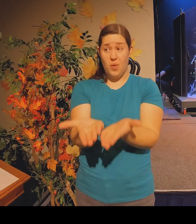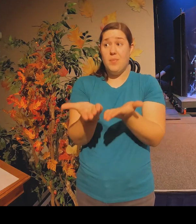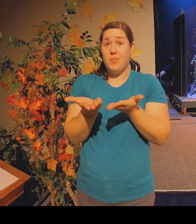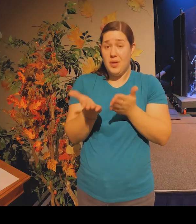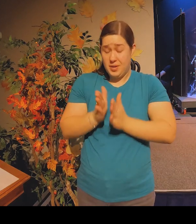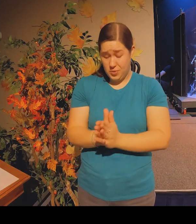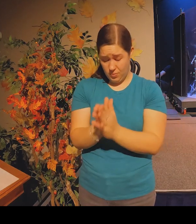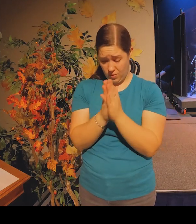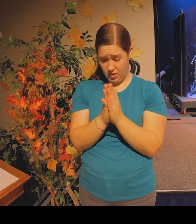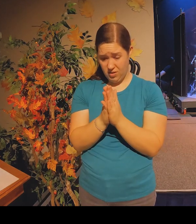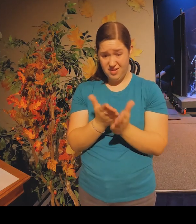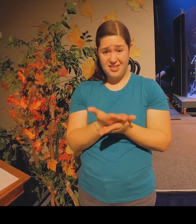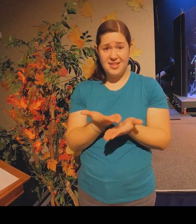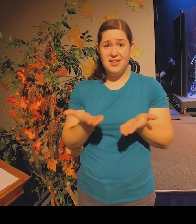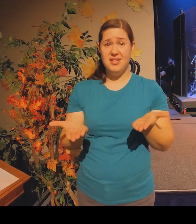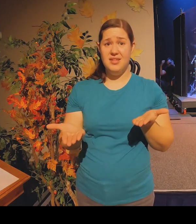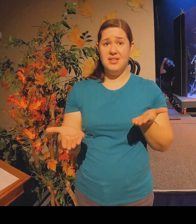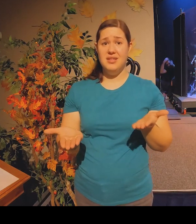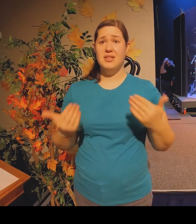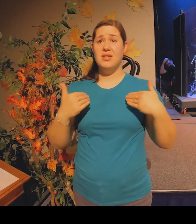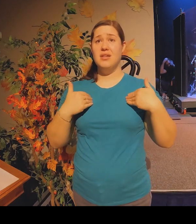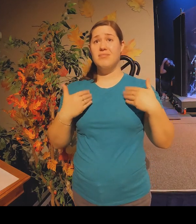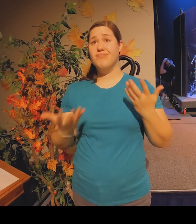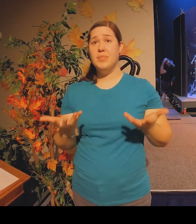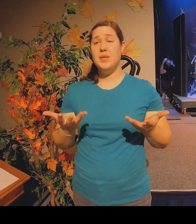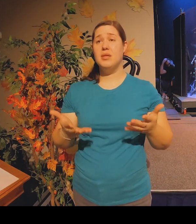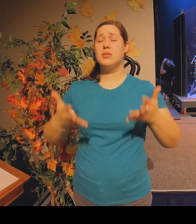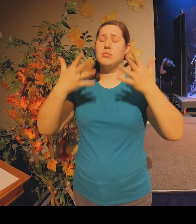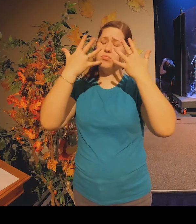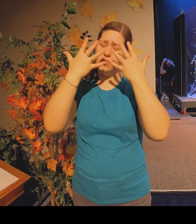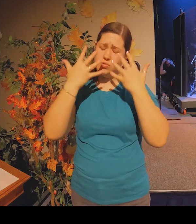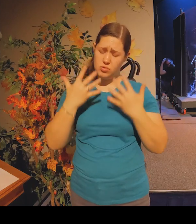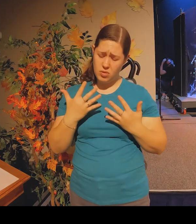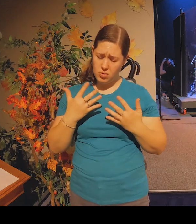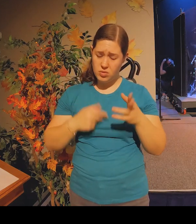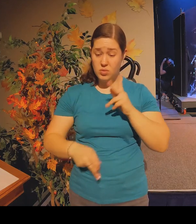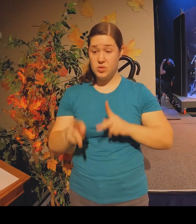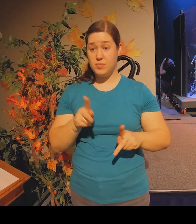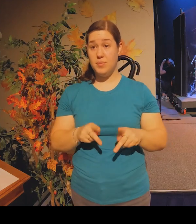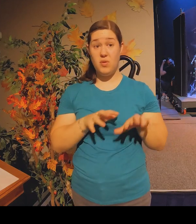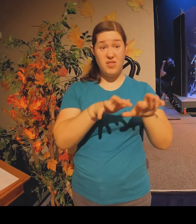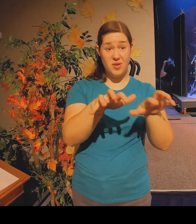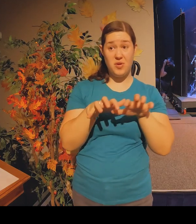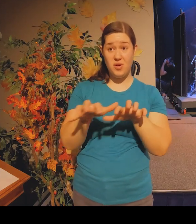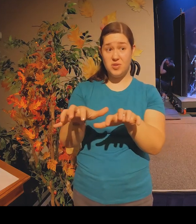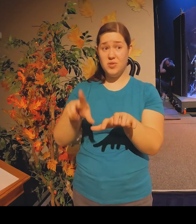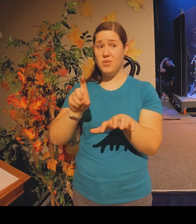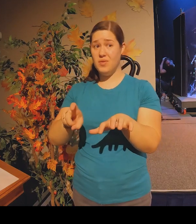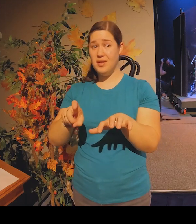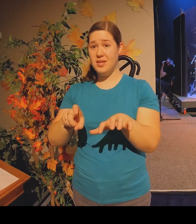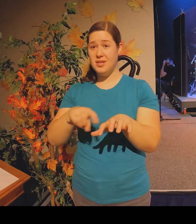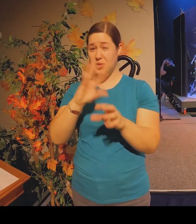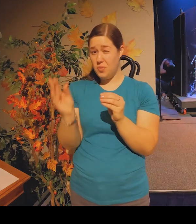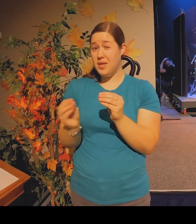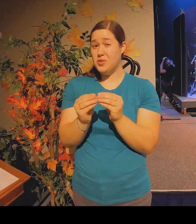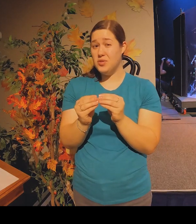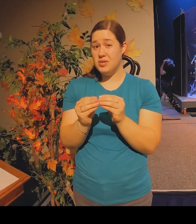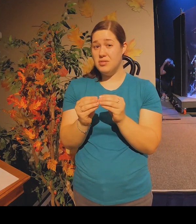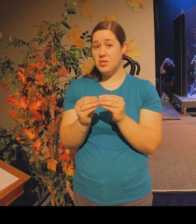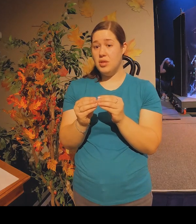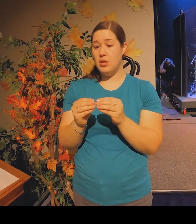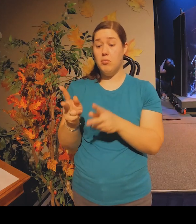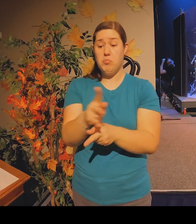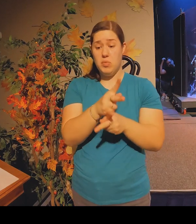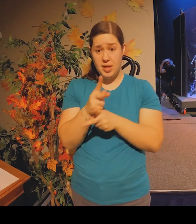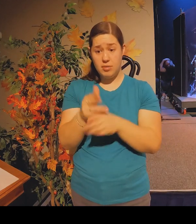those things that we might have sorrows or those people in our church congregation who might need that extra care and attention from